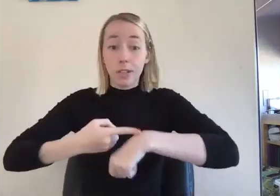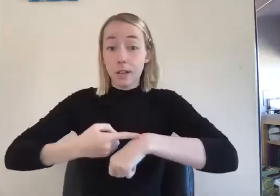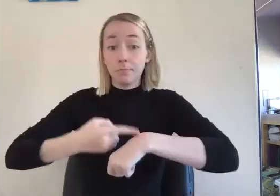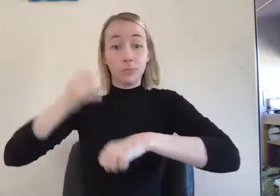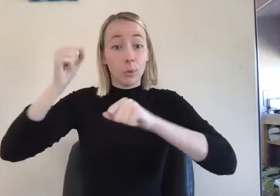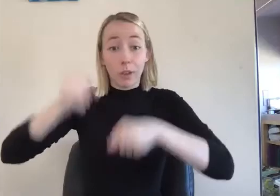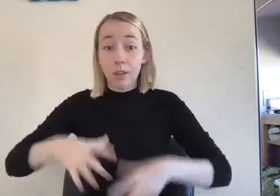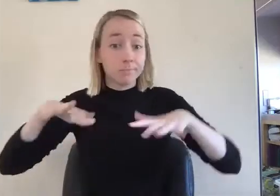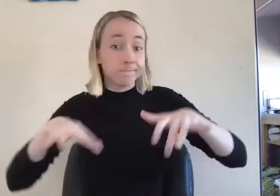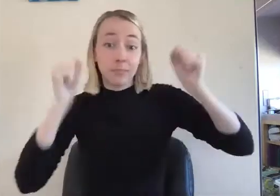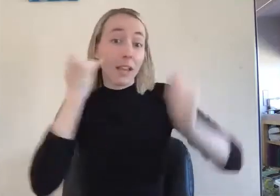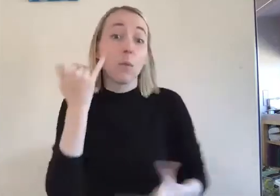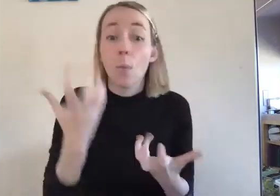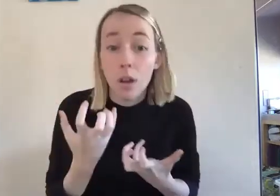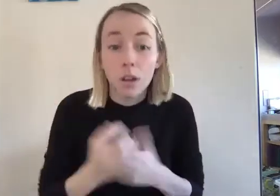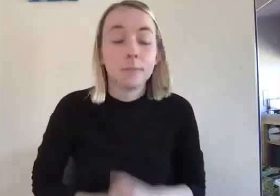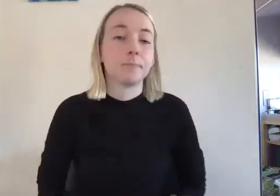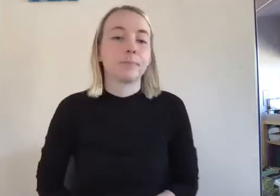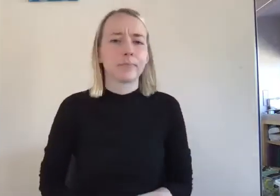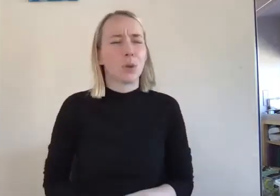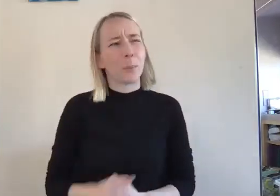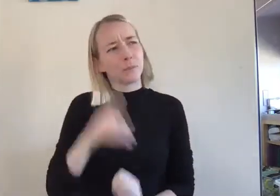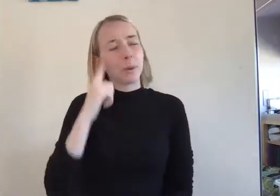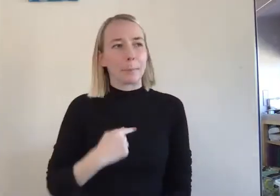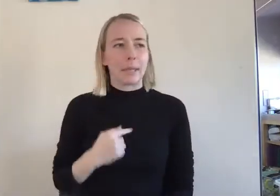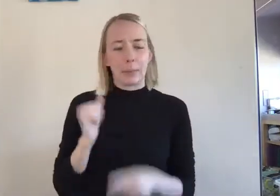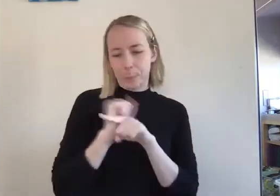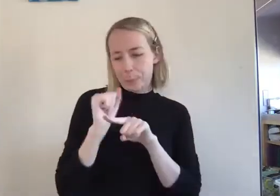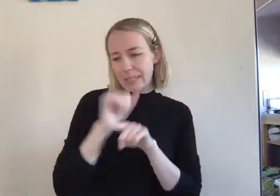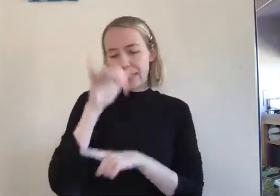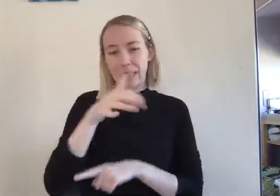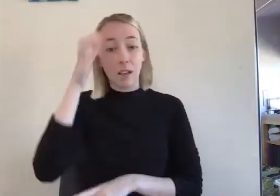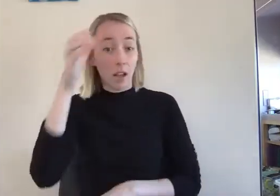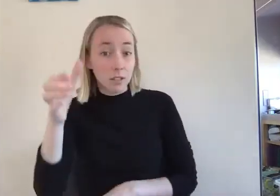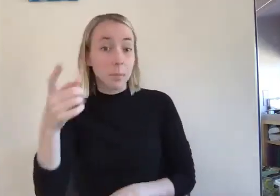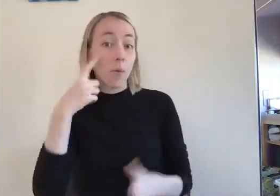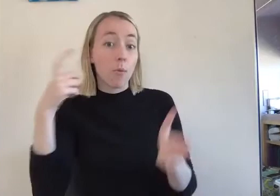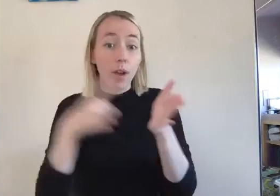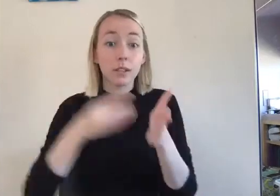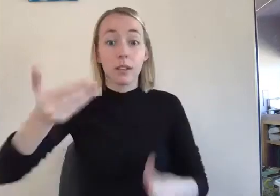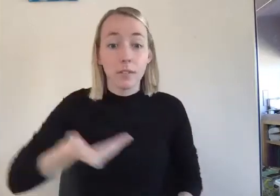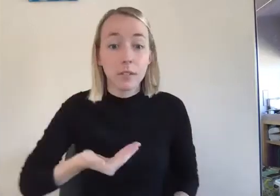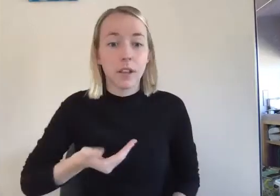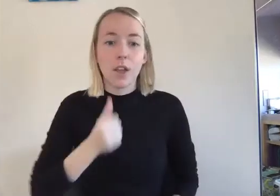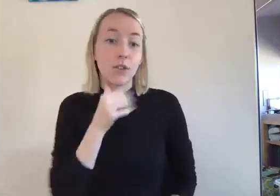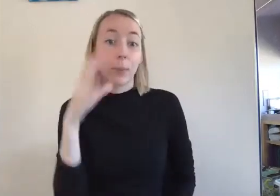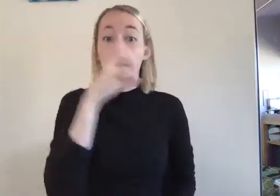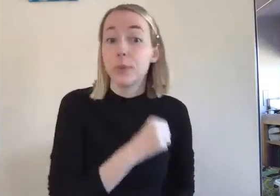I think for me, part of working that concept is in recognizing the invitation and